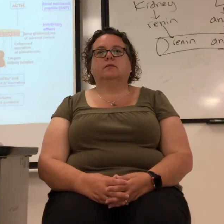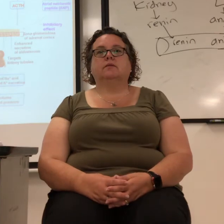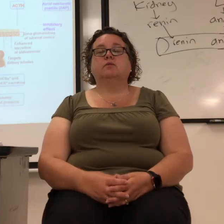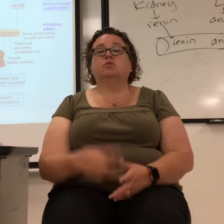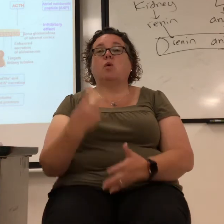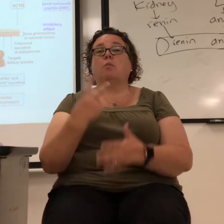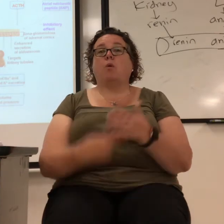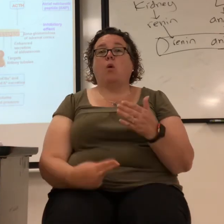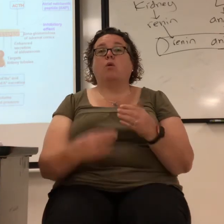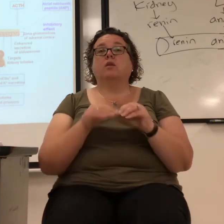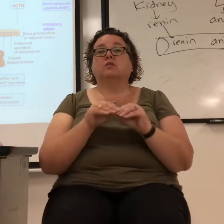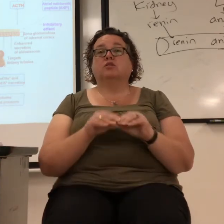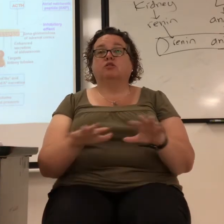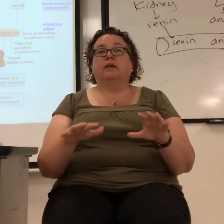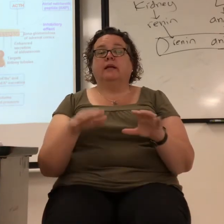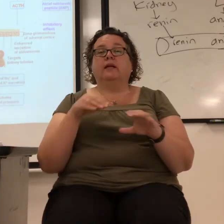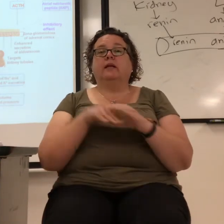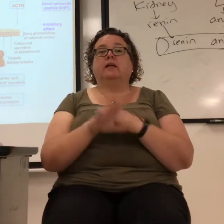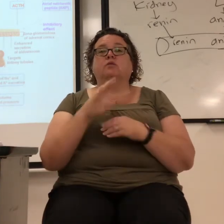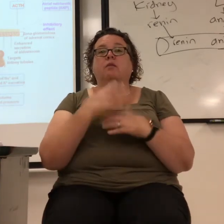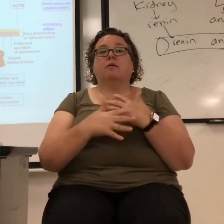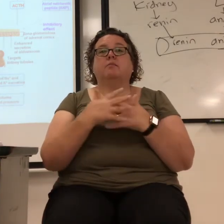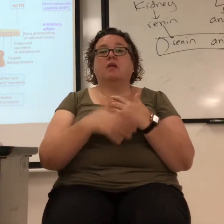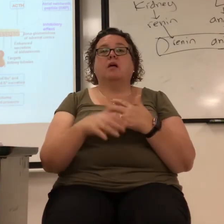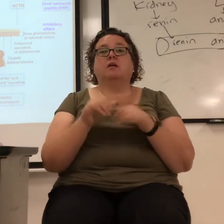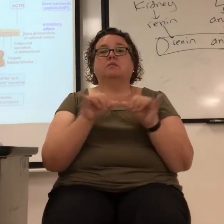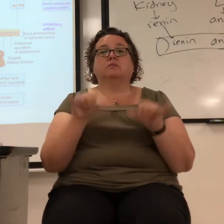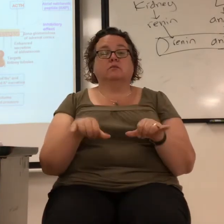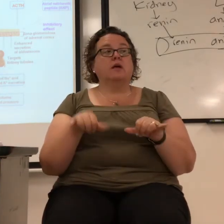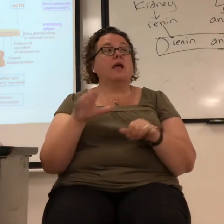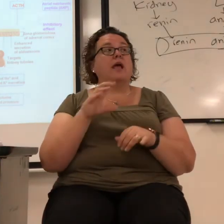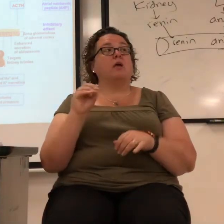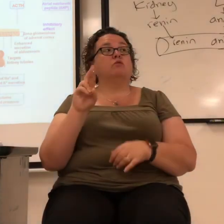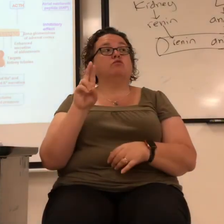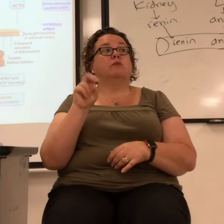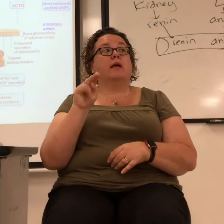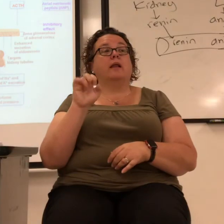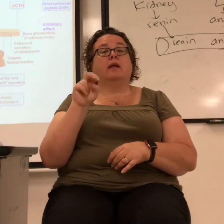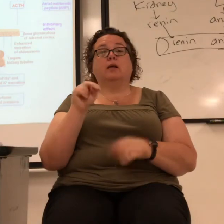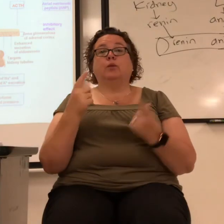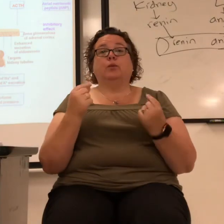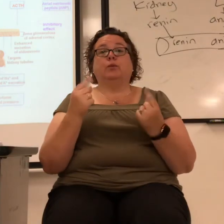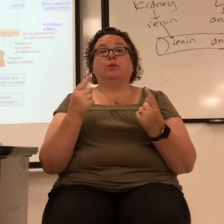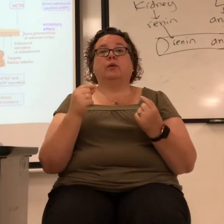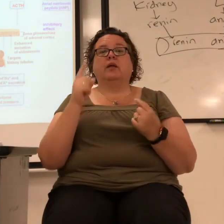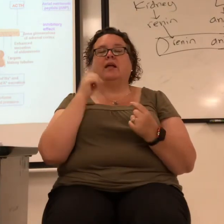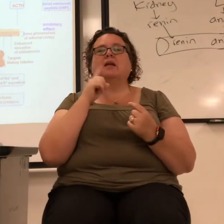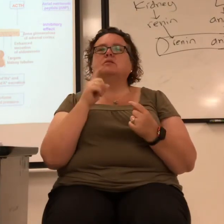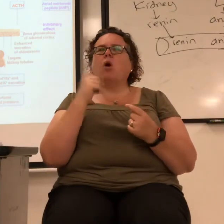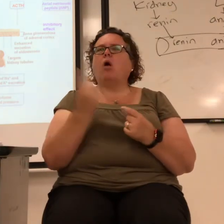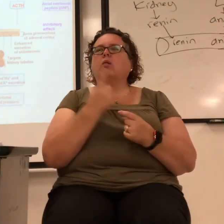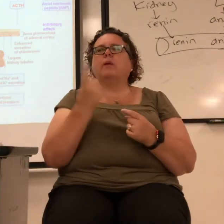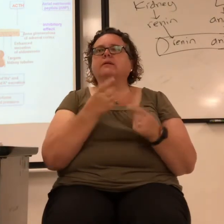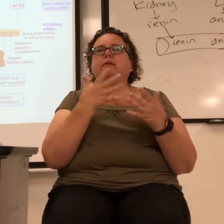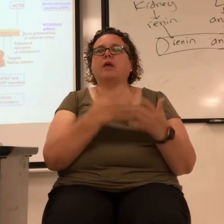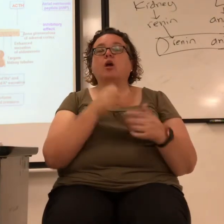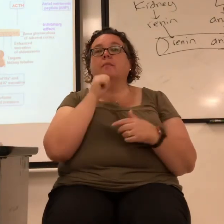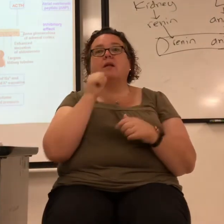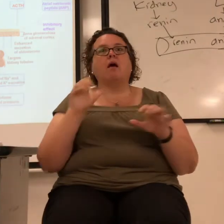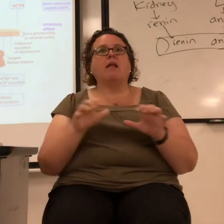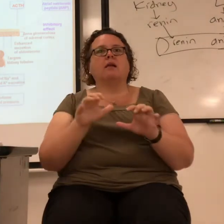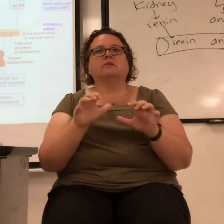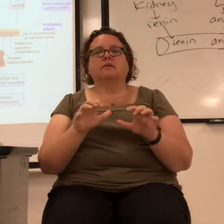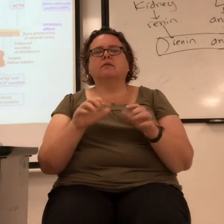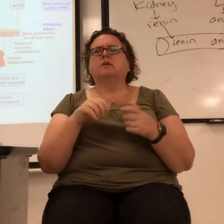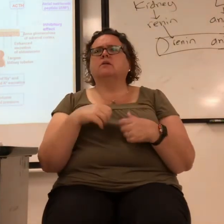Both of these are secreted into the bloodstream, and what renin will do, this is kind of like always there, but inactive, doesn't do anything, make it